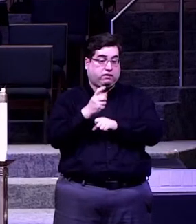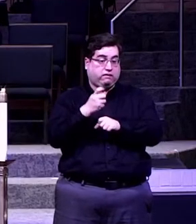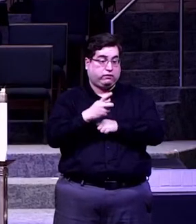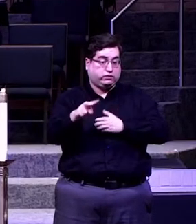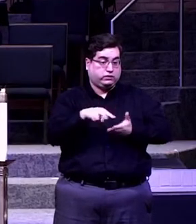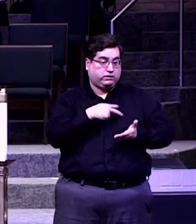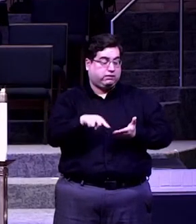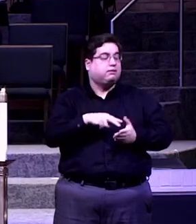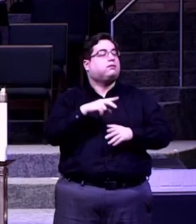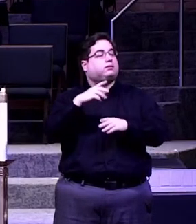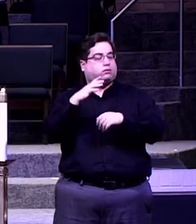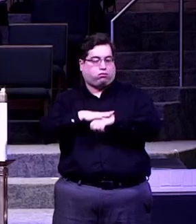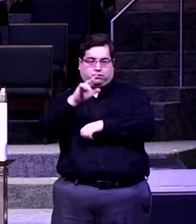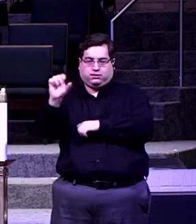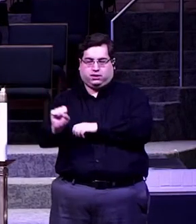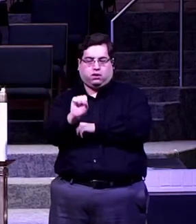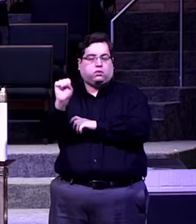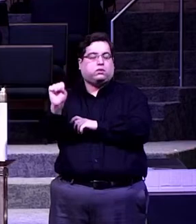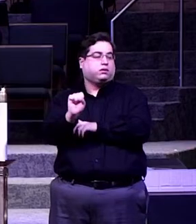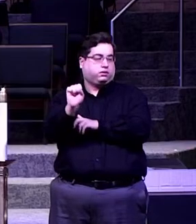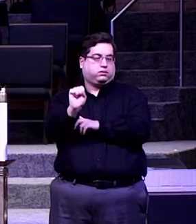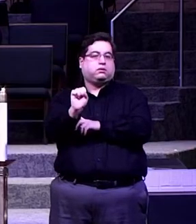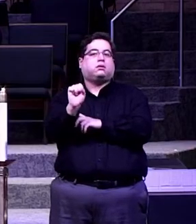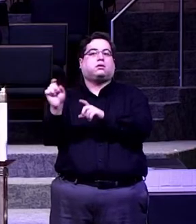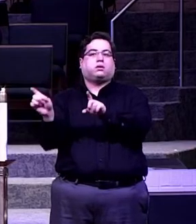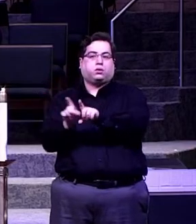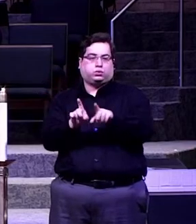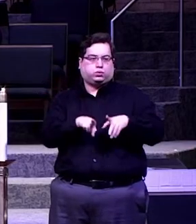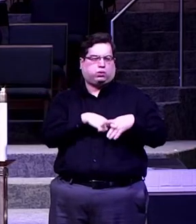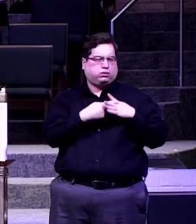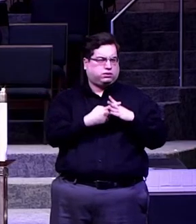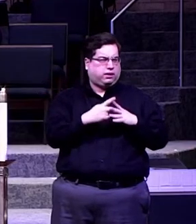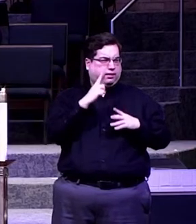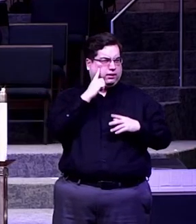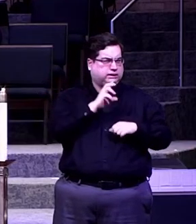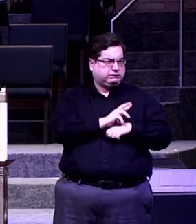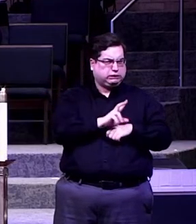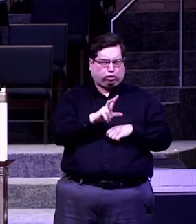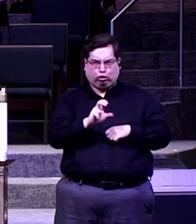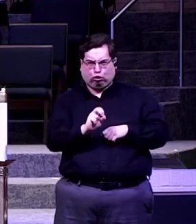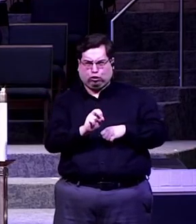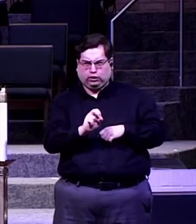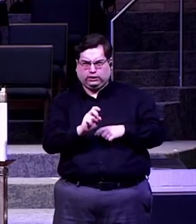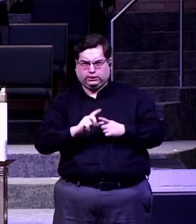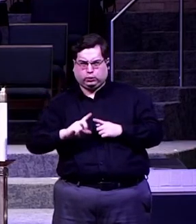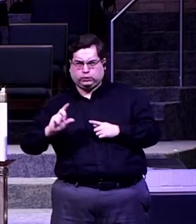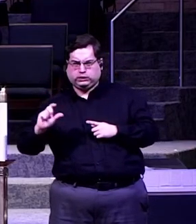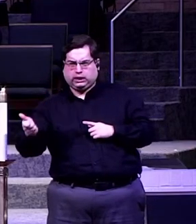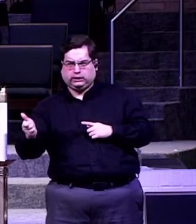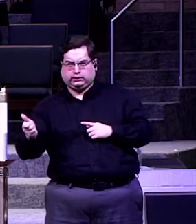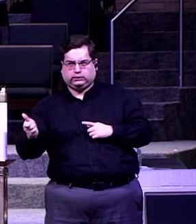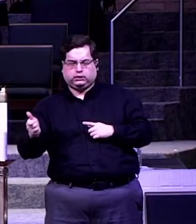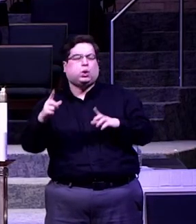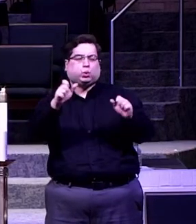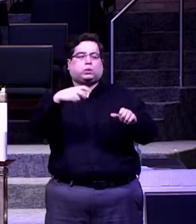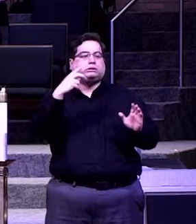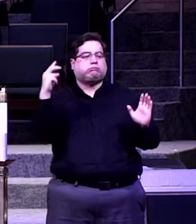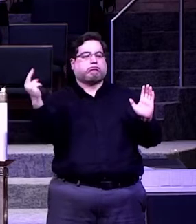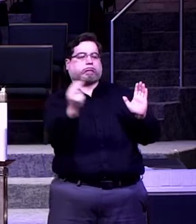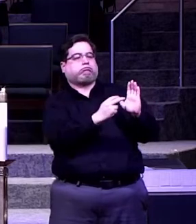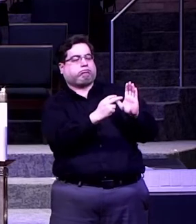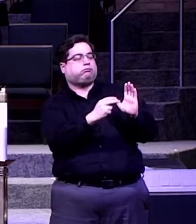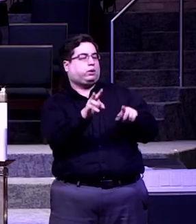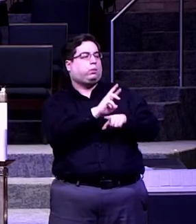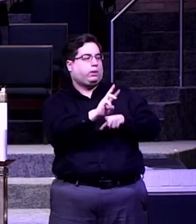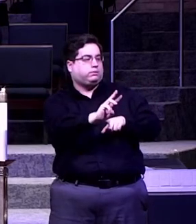happening on Saturday, and it also starts, I believe it starts at 6:30 to 10. You can check